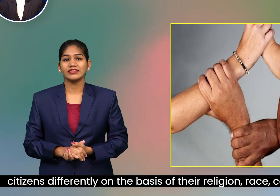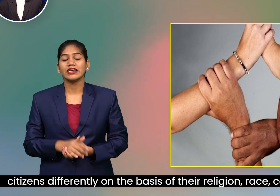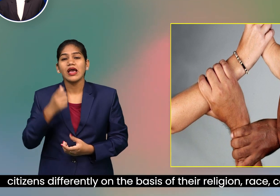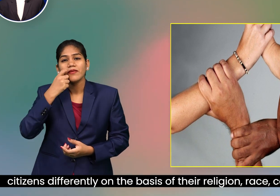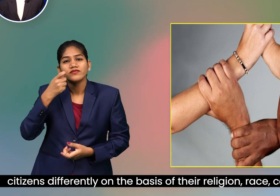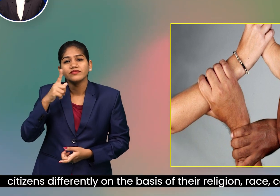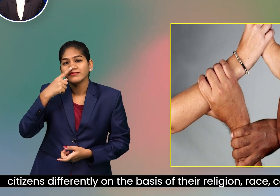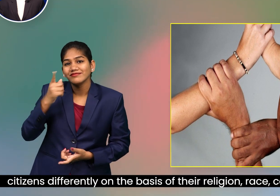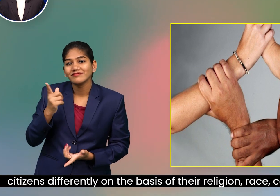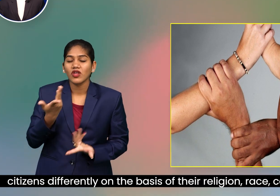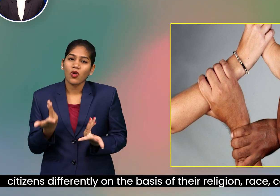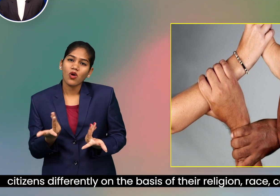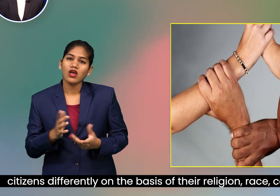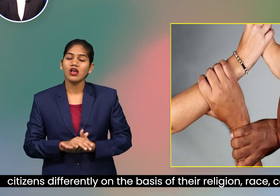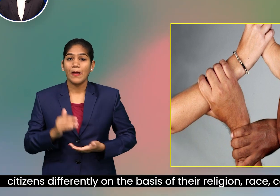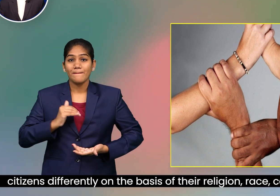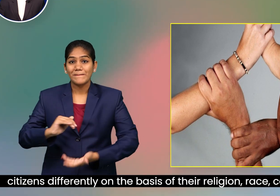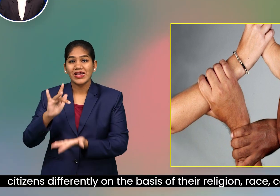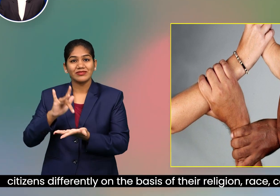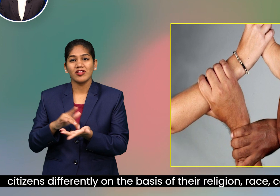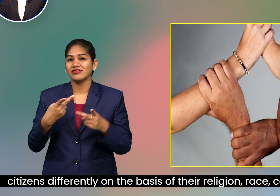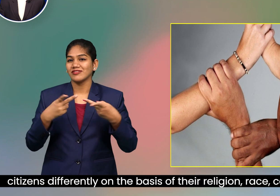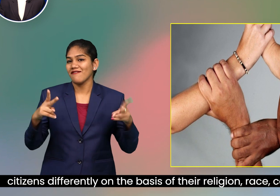sex, or birthplace.